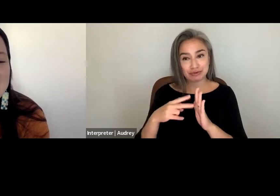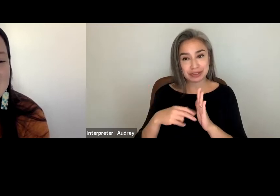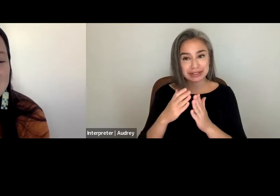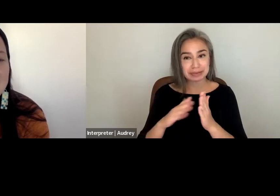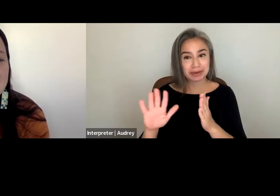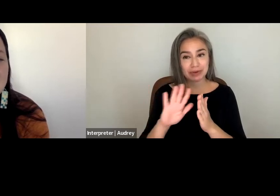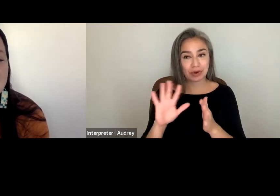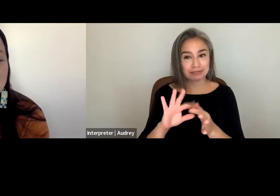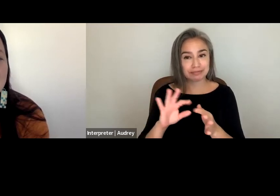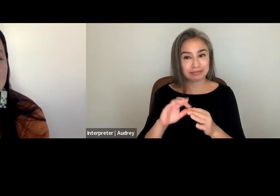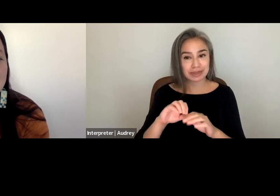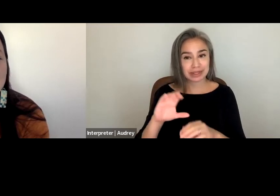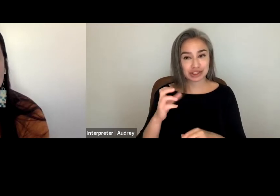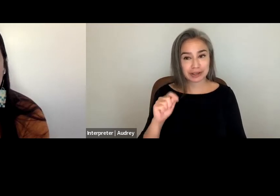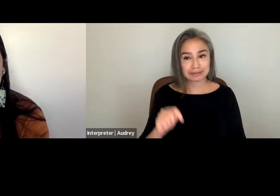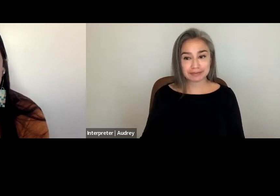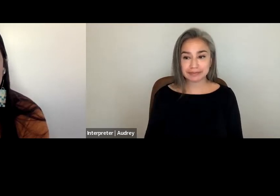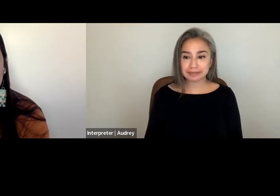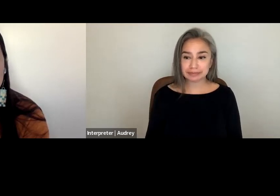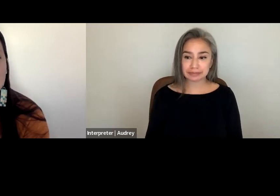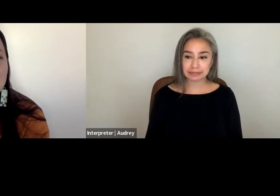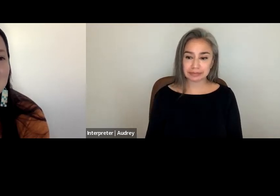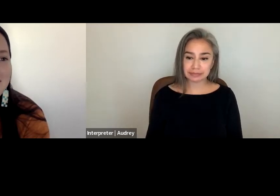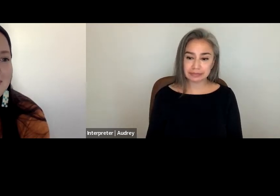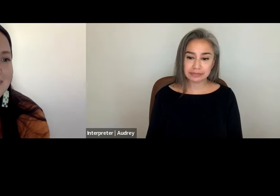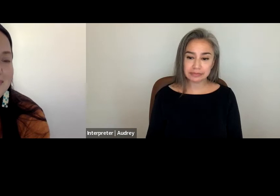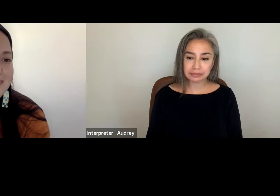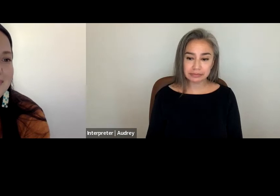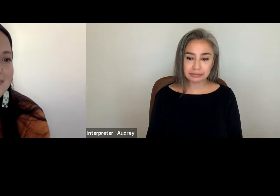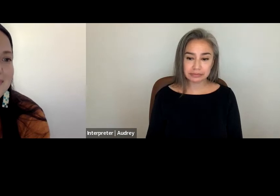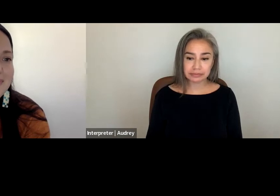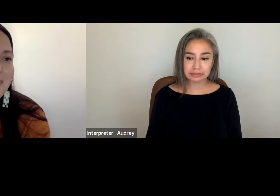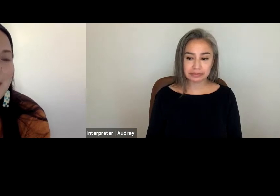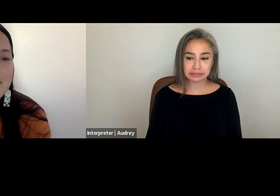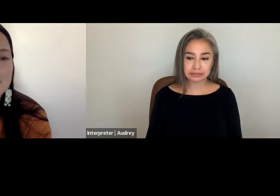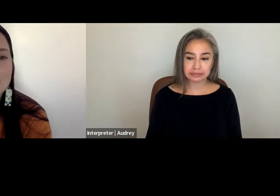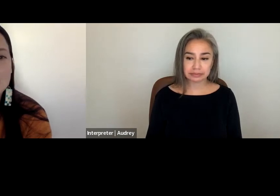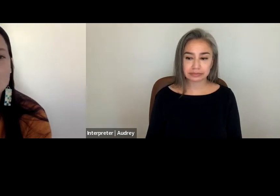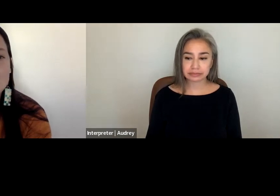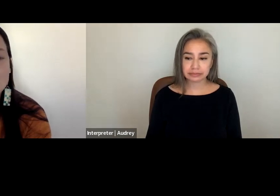responses.